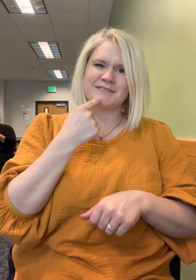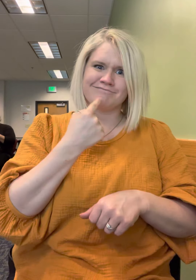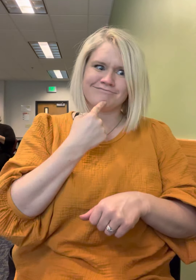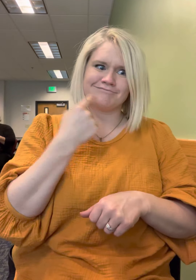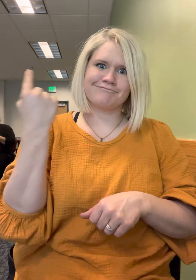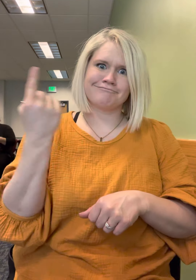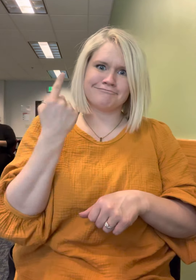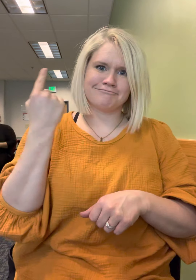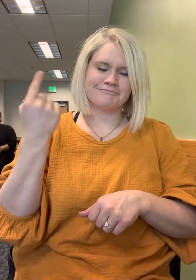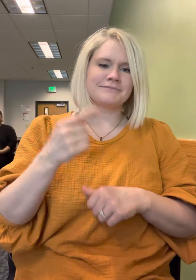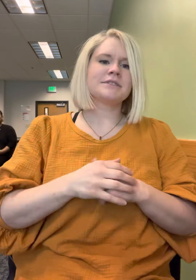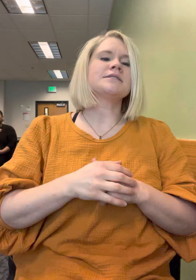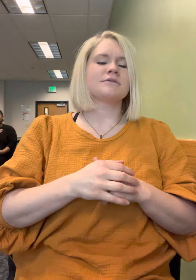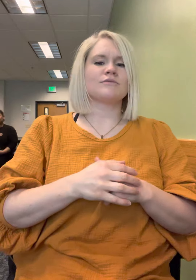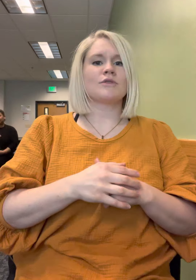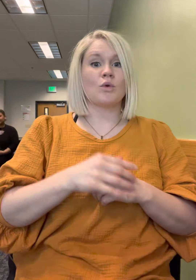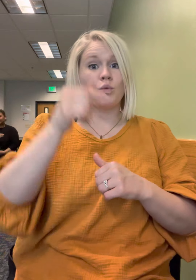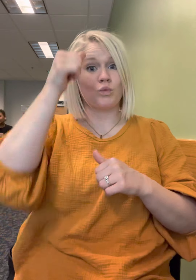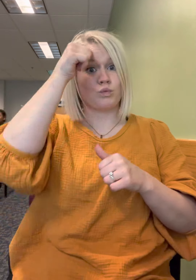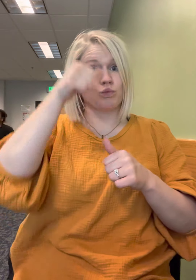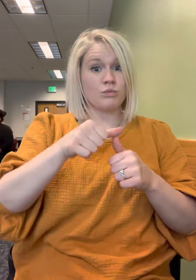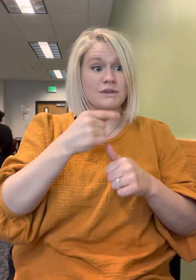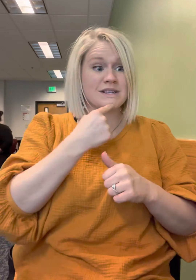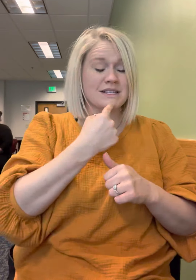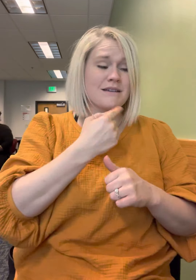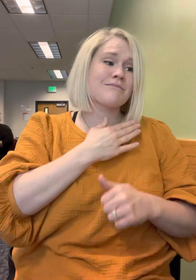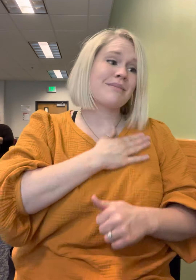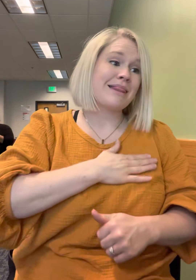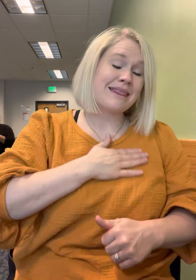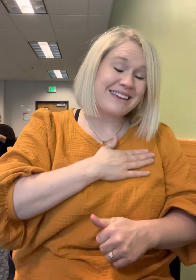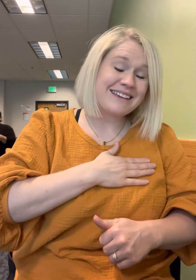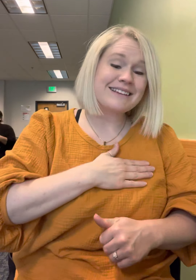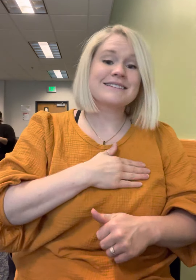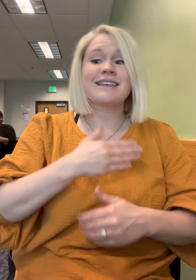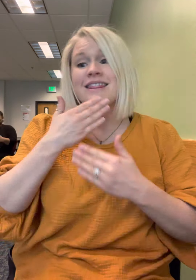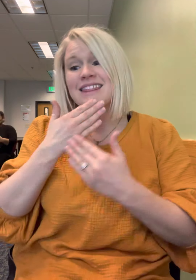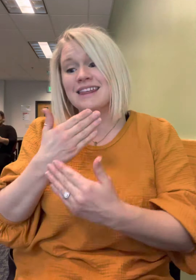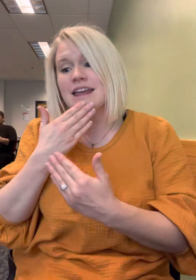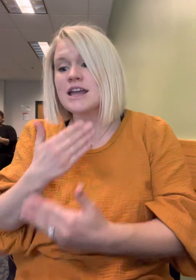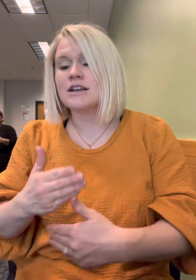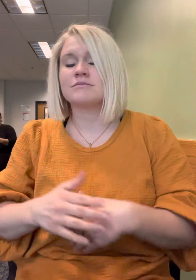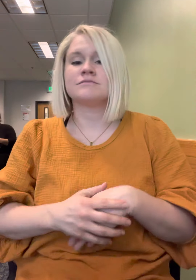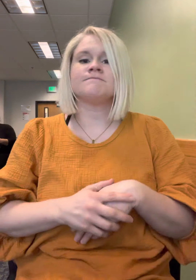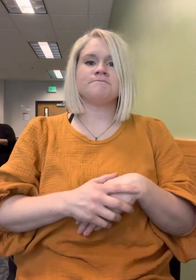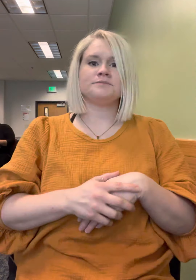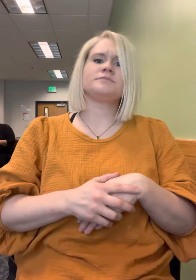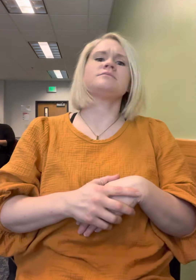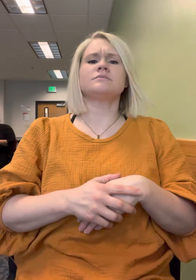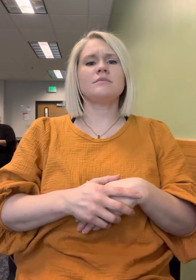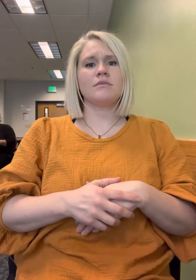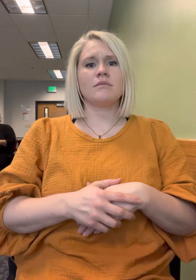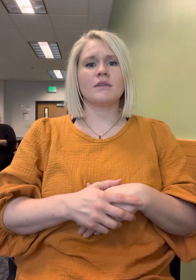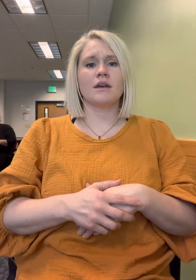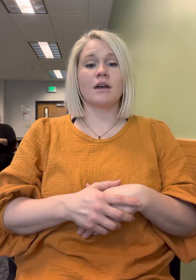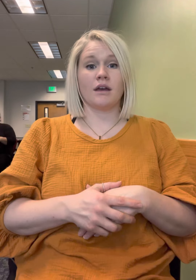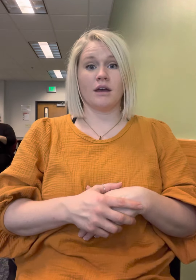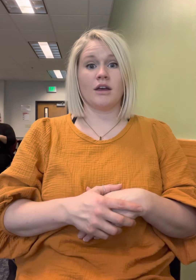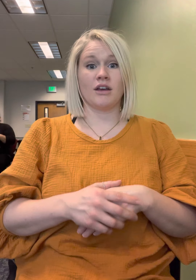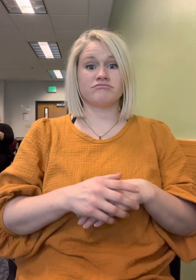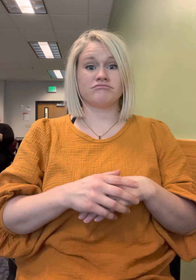you. And I don't just mean when you're speaking to me or to the other teachers. That's very important when you're talking to one another as